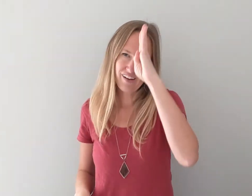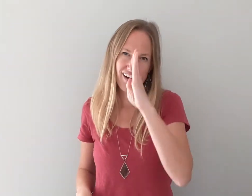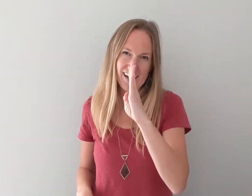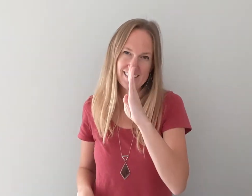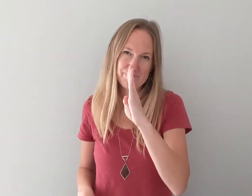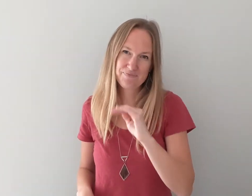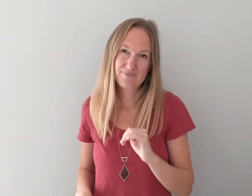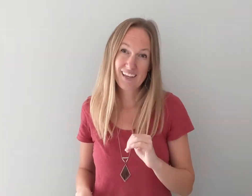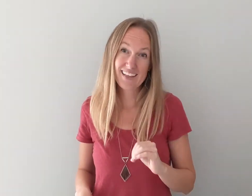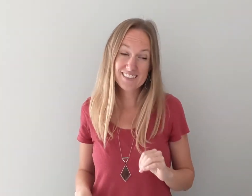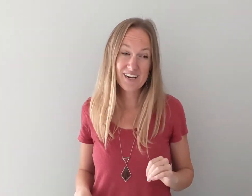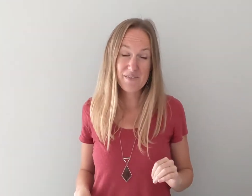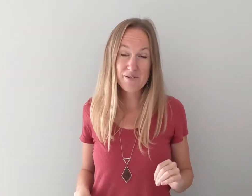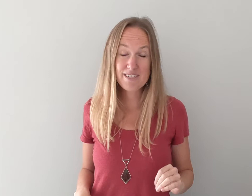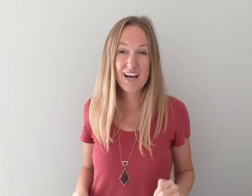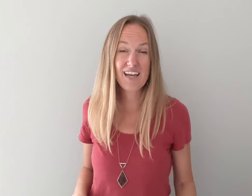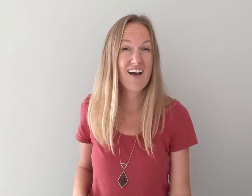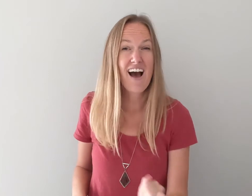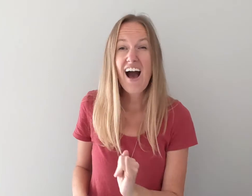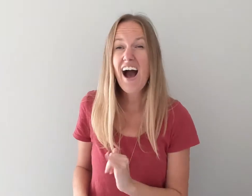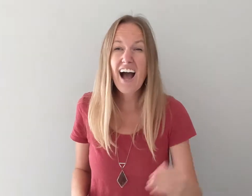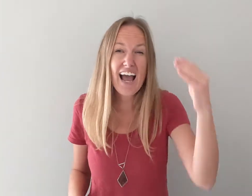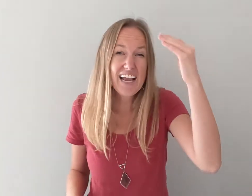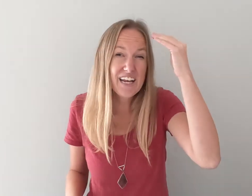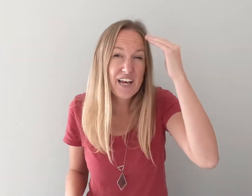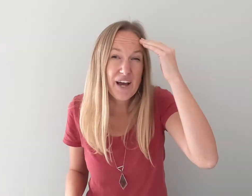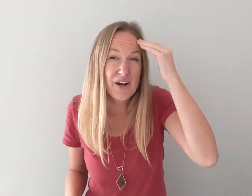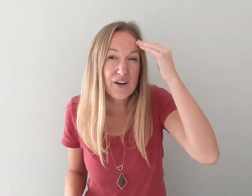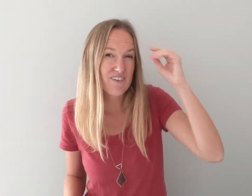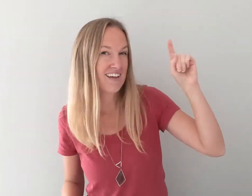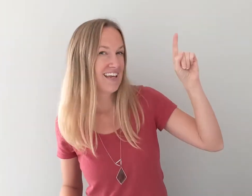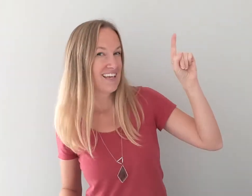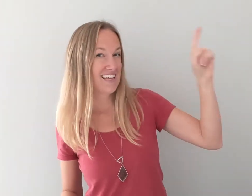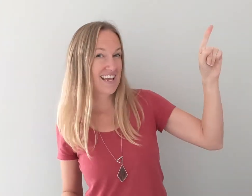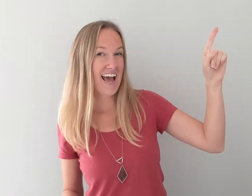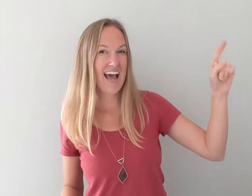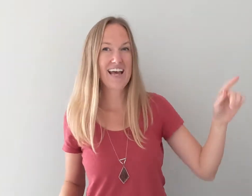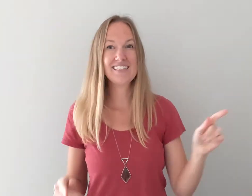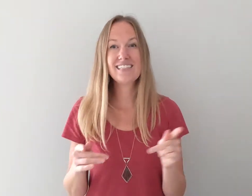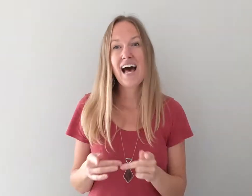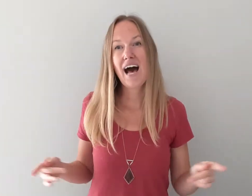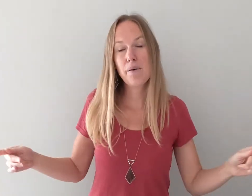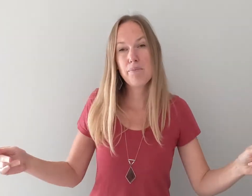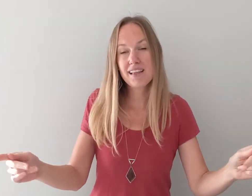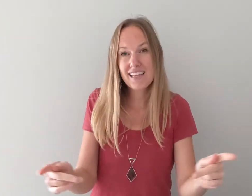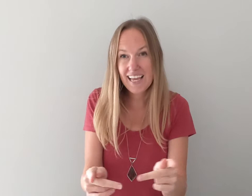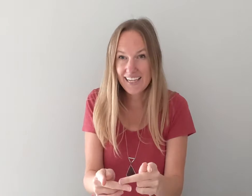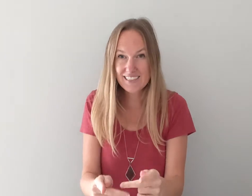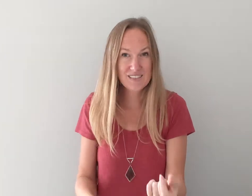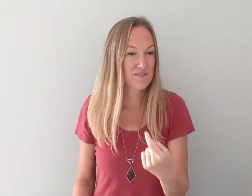God. Okay, let's try that one more time. I know he has a place